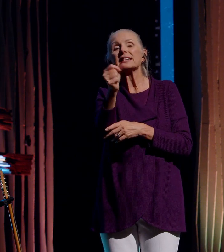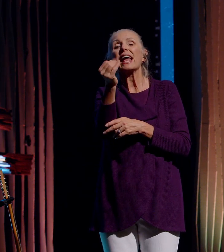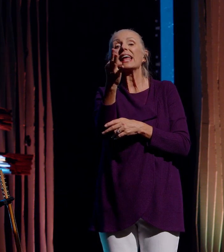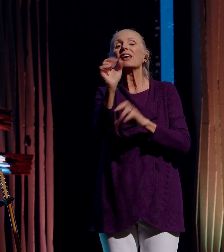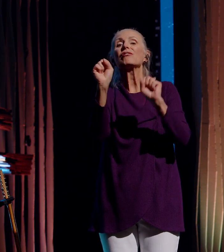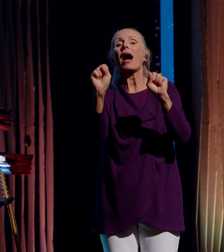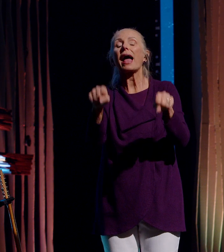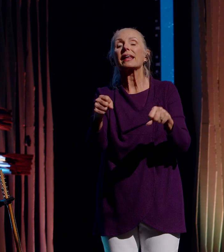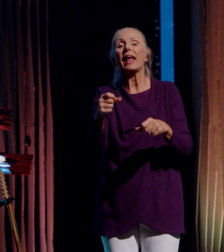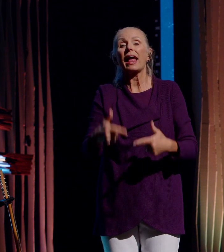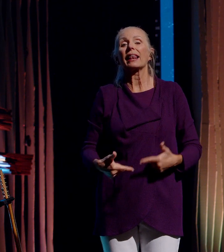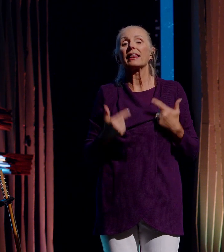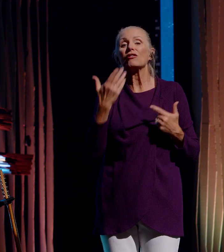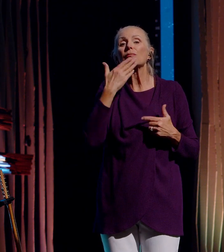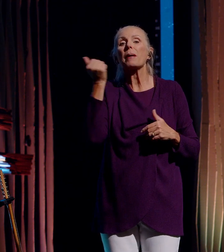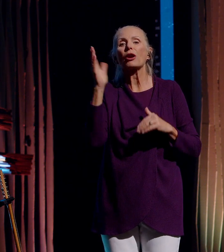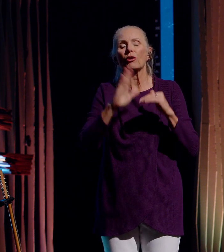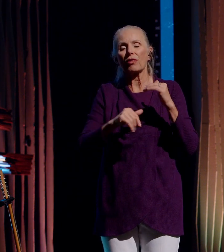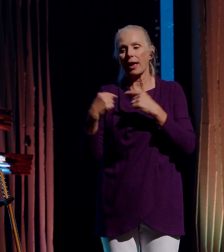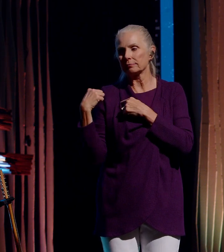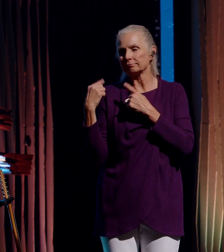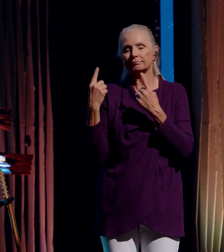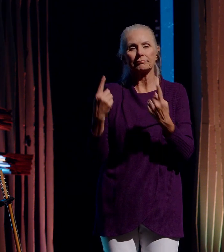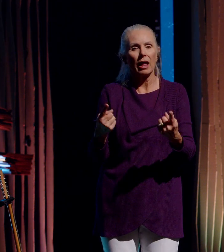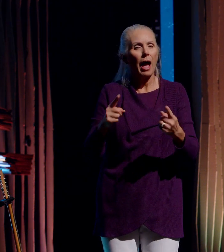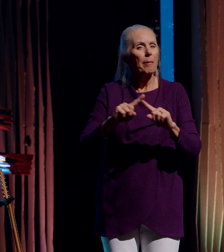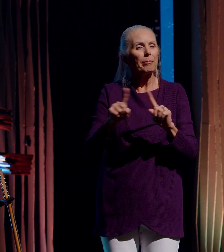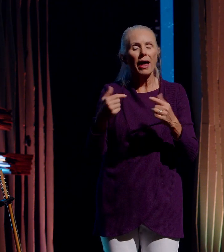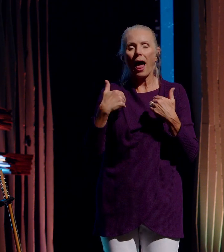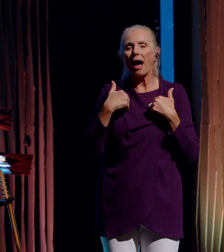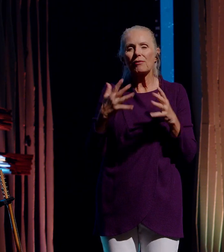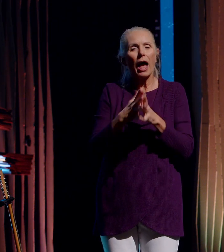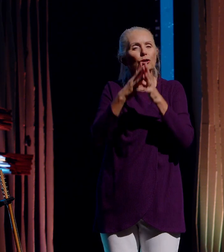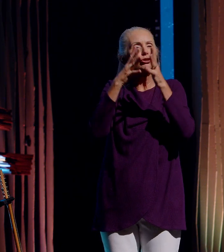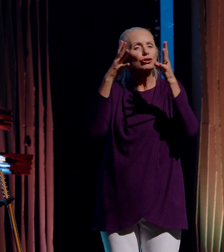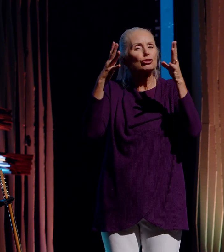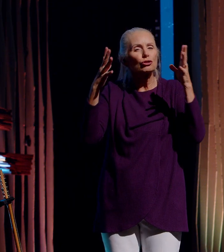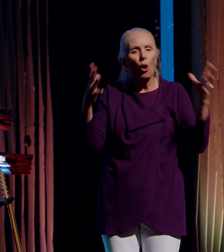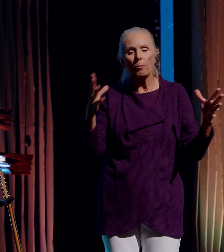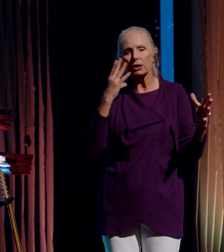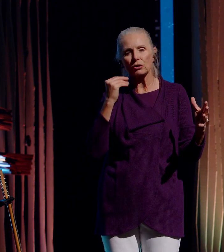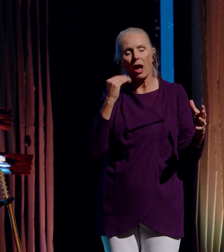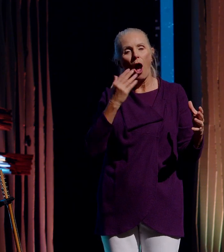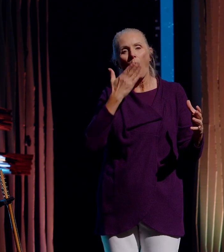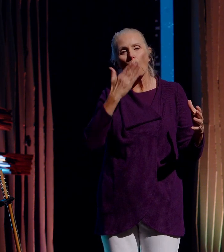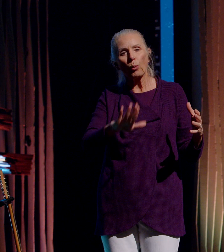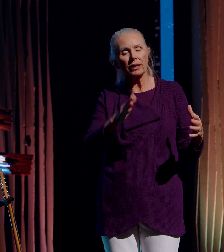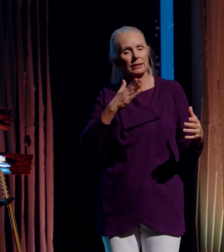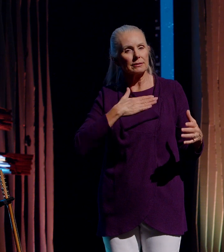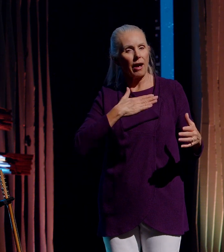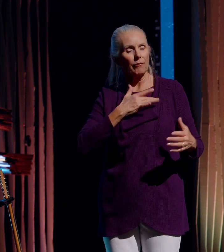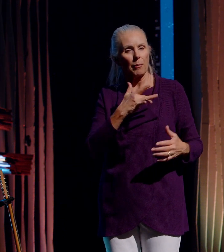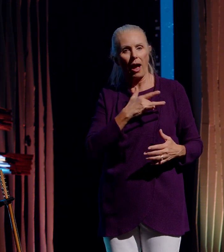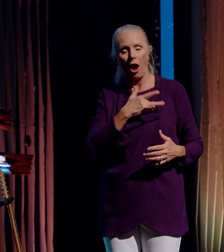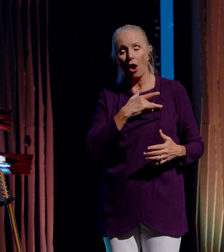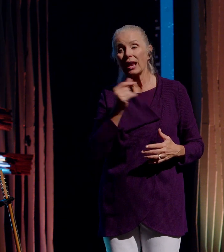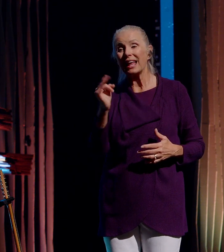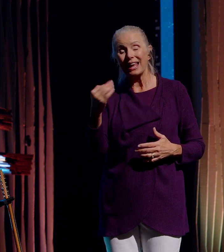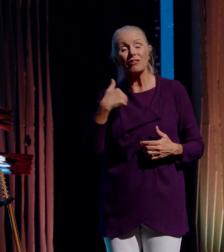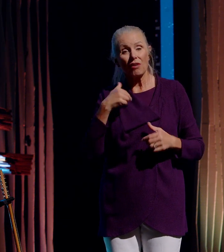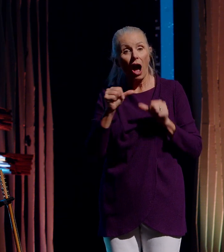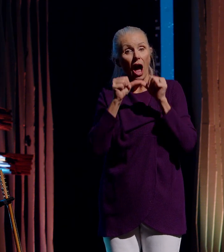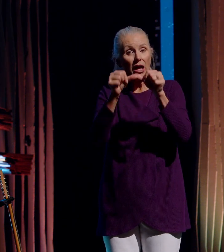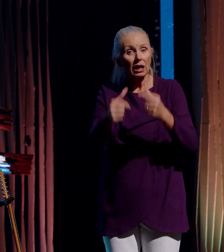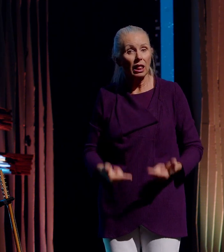yet done. But I have had so much experience of the wickedness of my heart that if I should recover, I should expect the remainder of my life